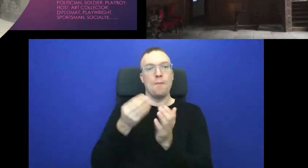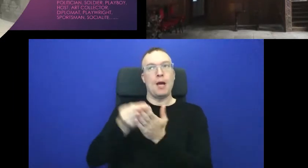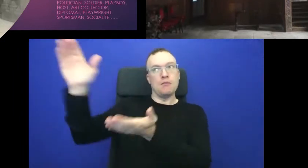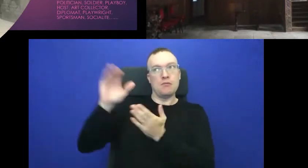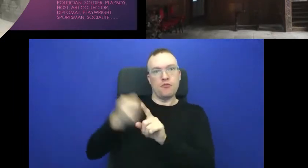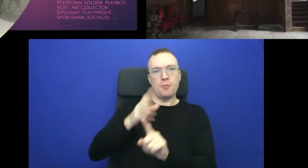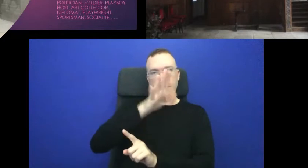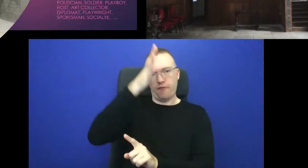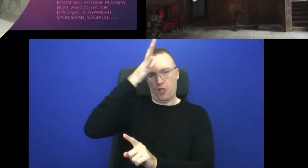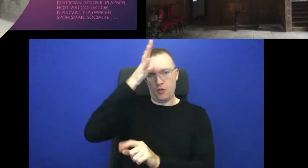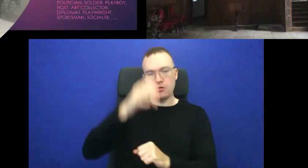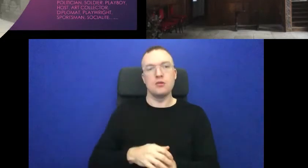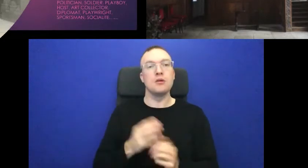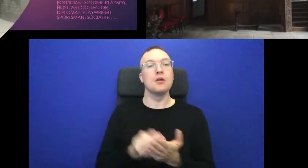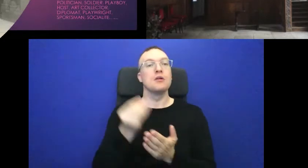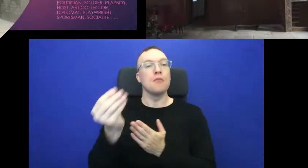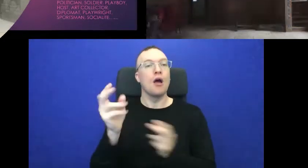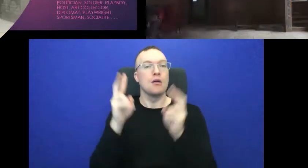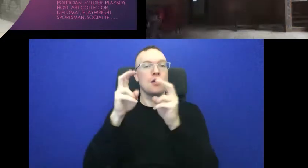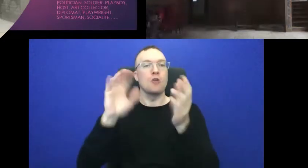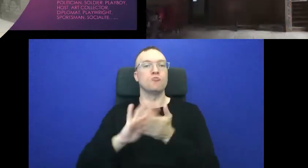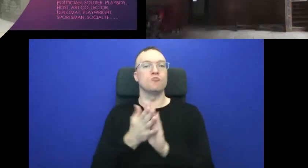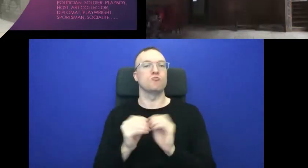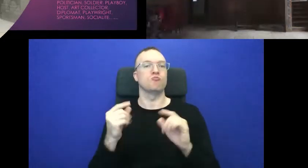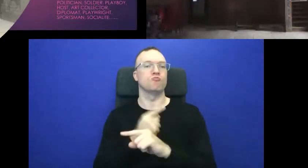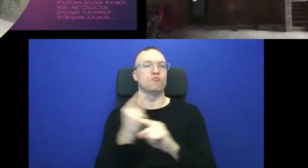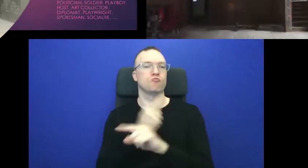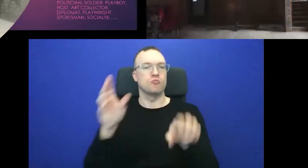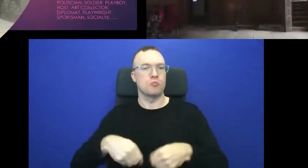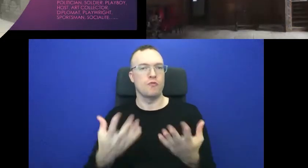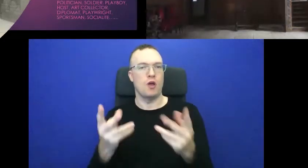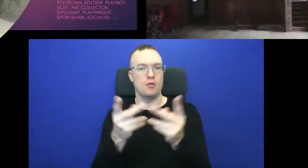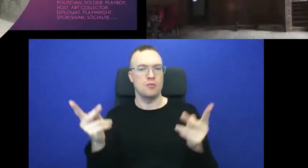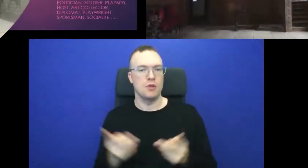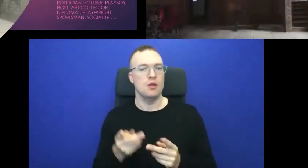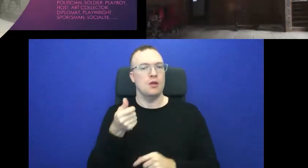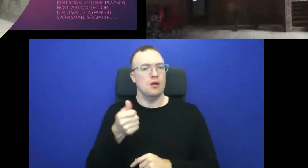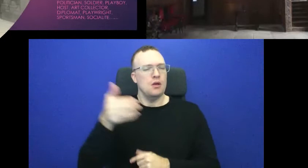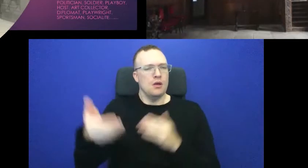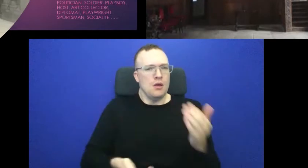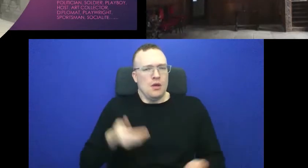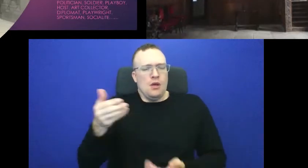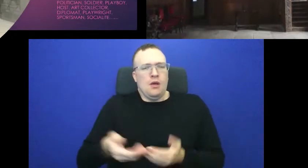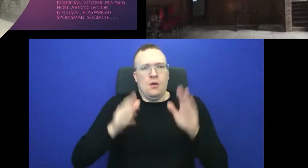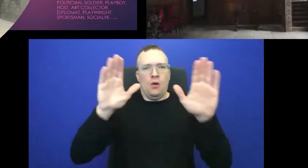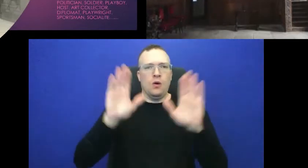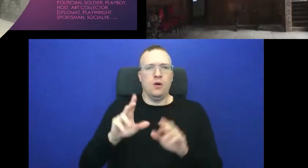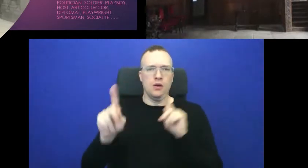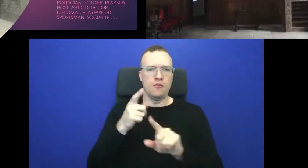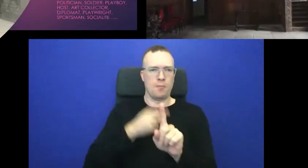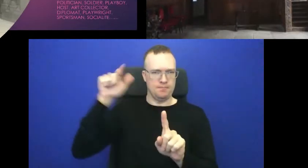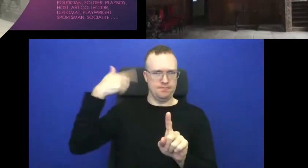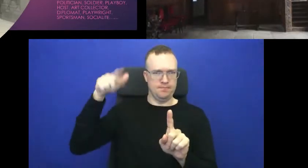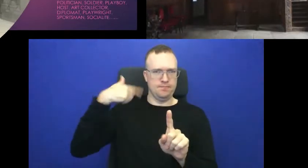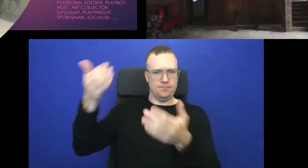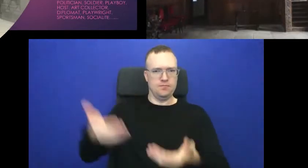buys the castle, I think, to legitimate himself and to give him a venue to which he can invite the great and good down from London. So he's really a